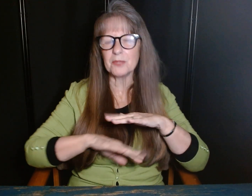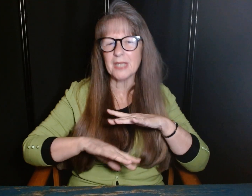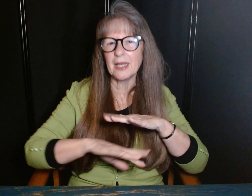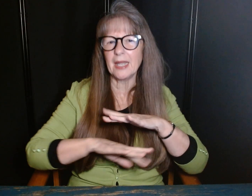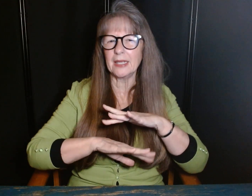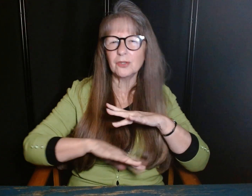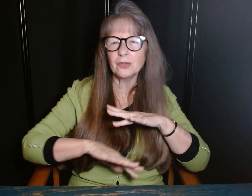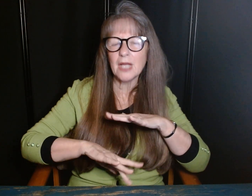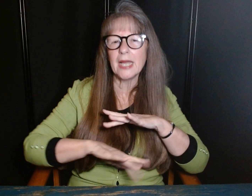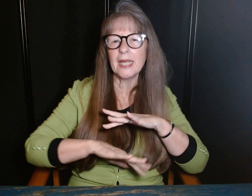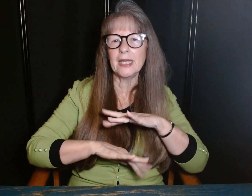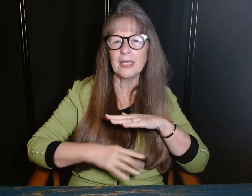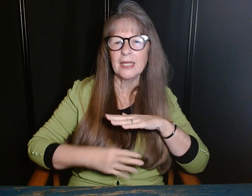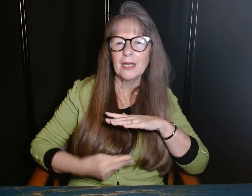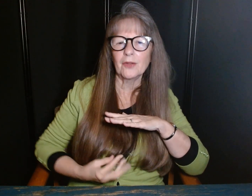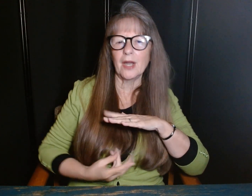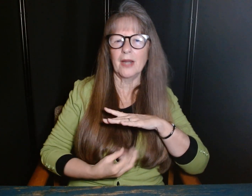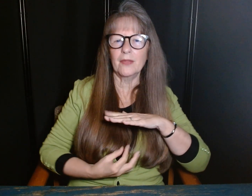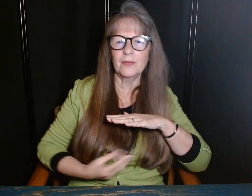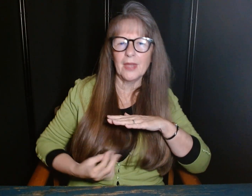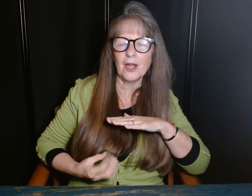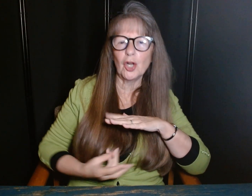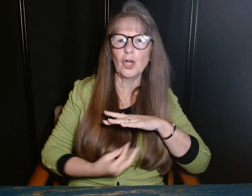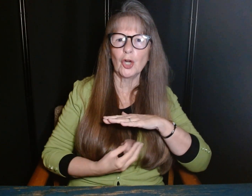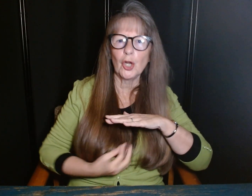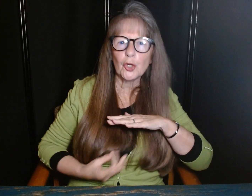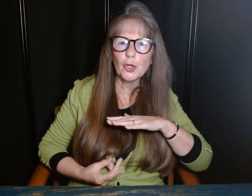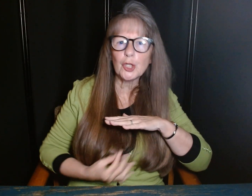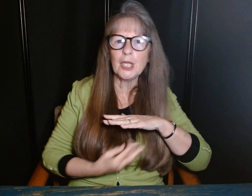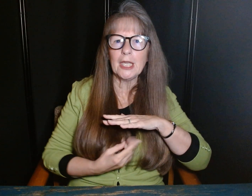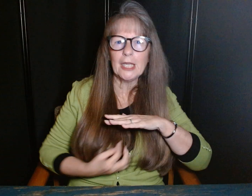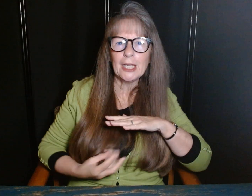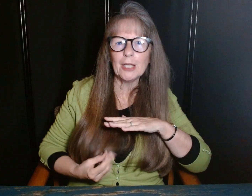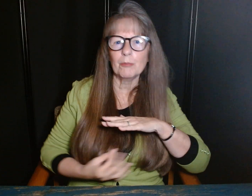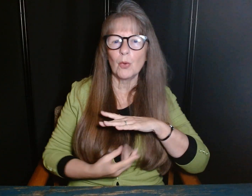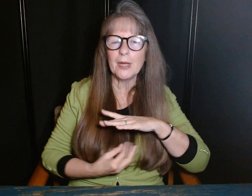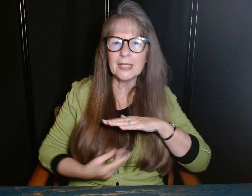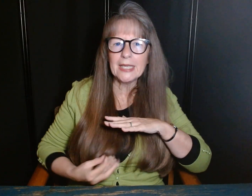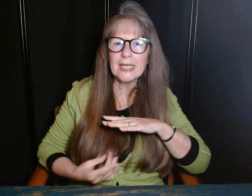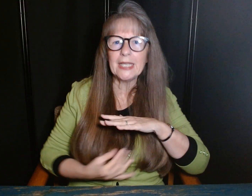kind of like underlying. They're kind of there, cooking and boiling